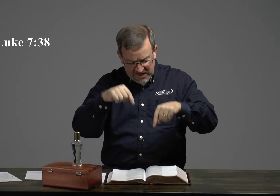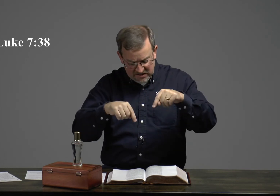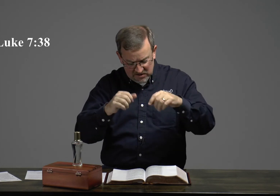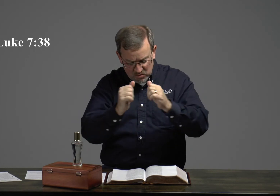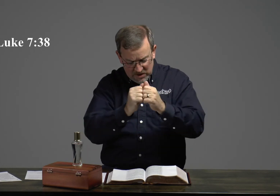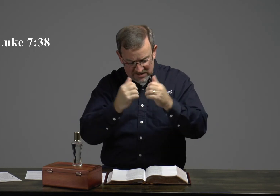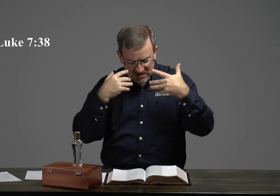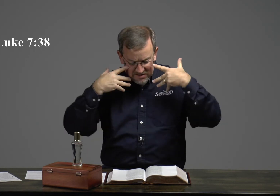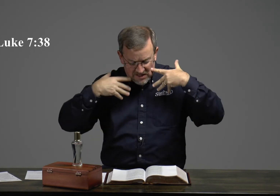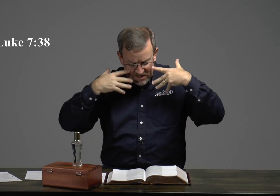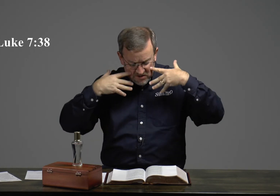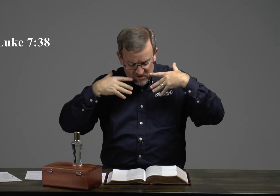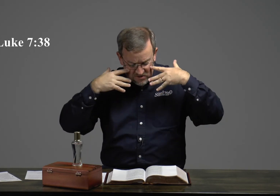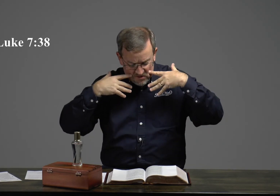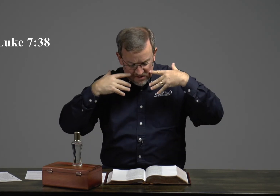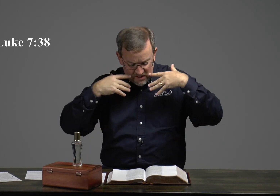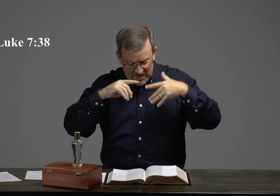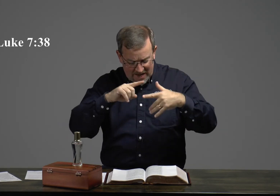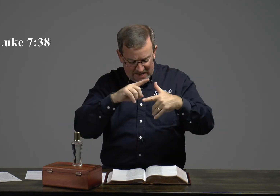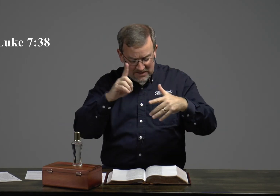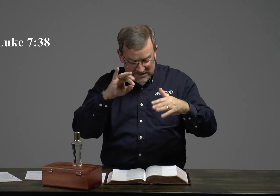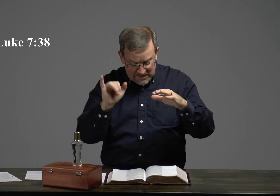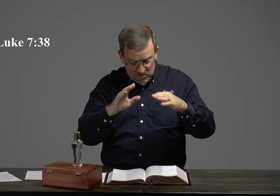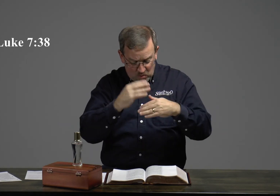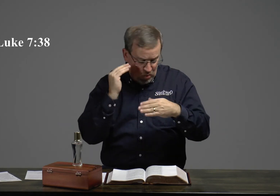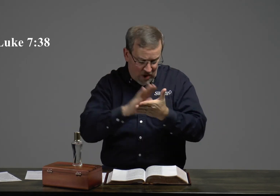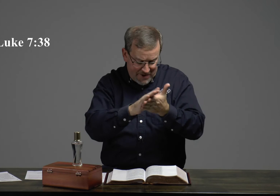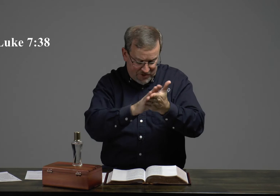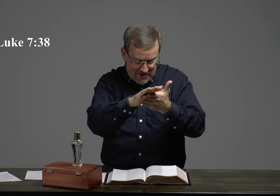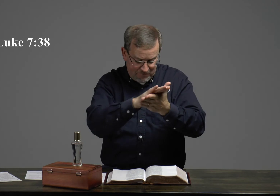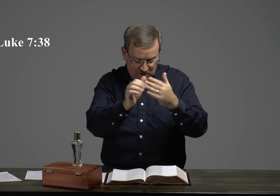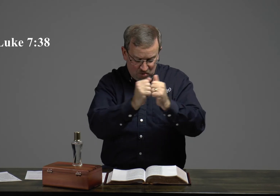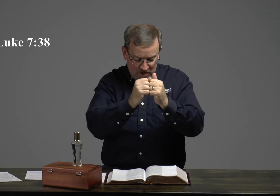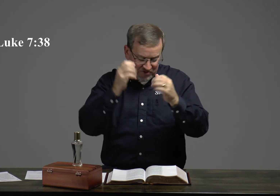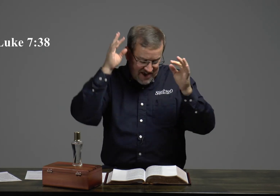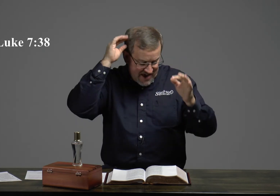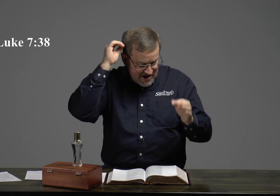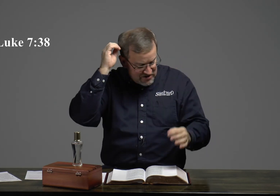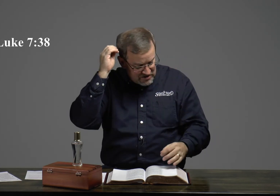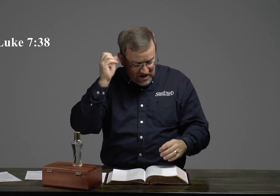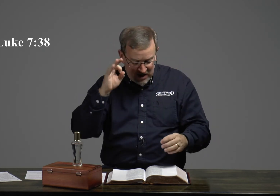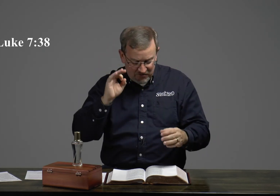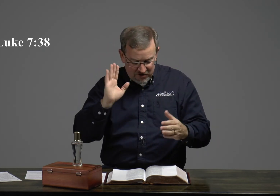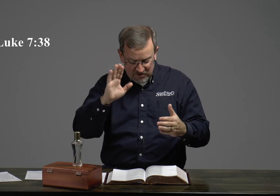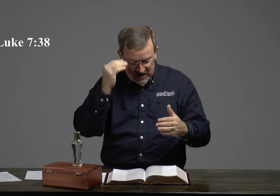feet with tears, and did wipe them with the hair of her